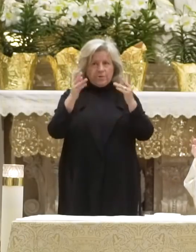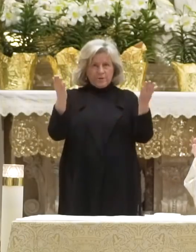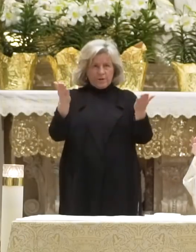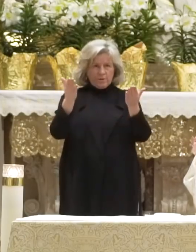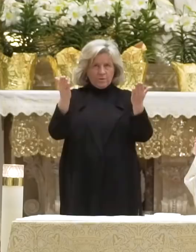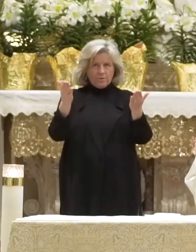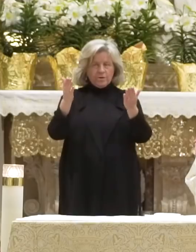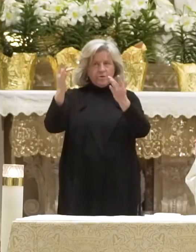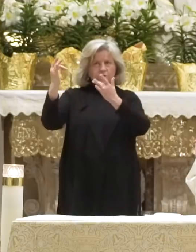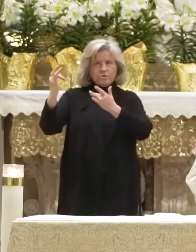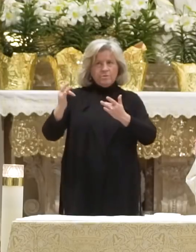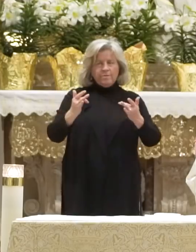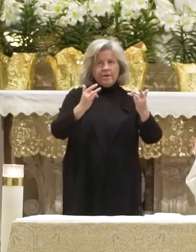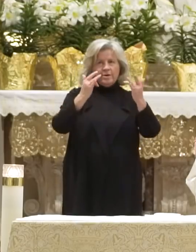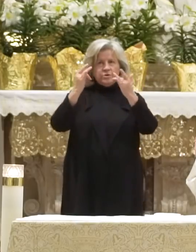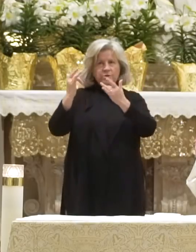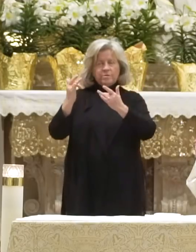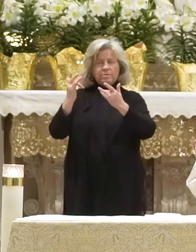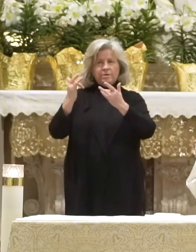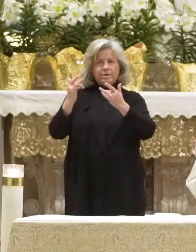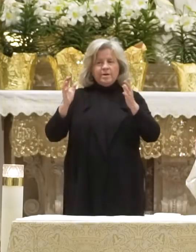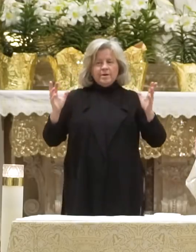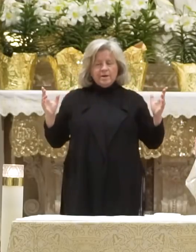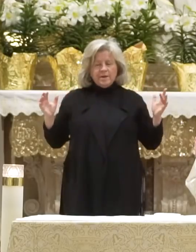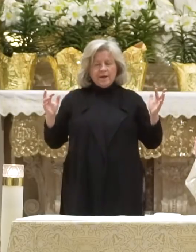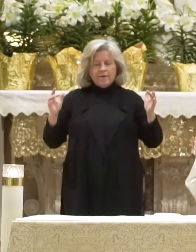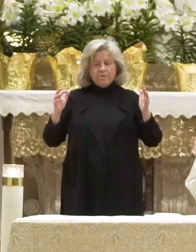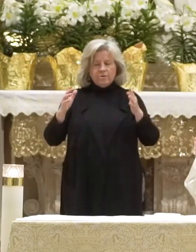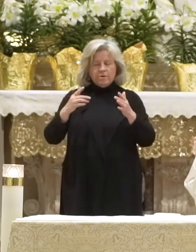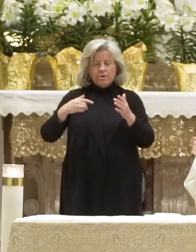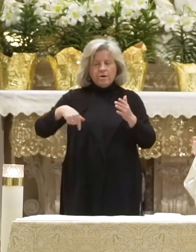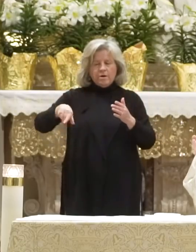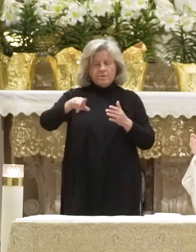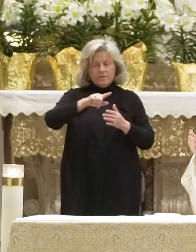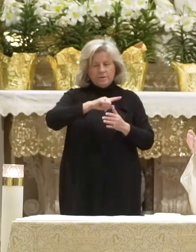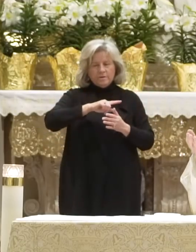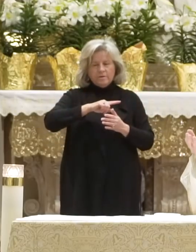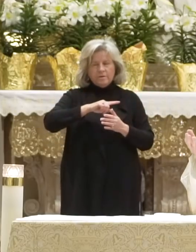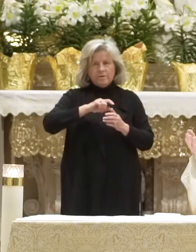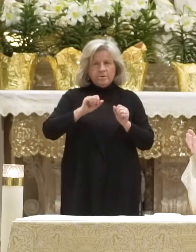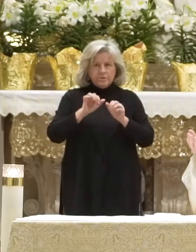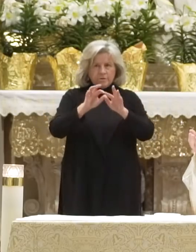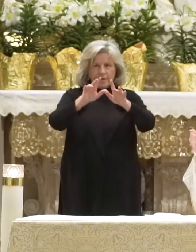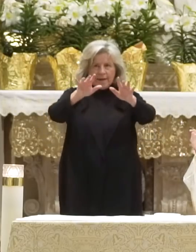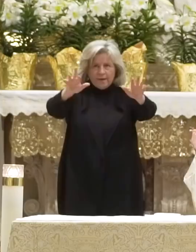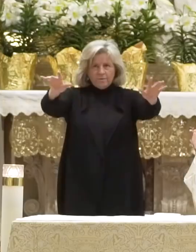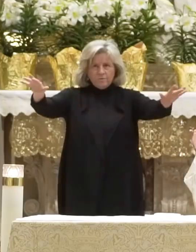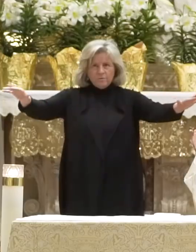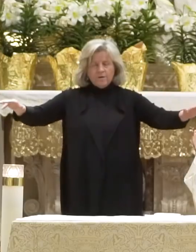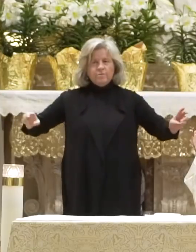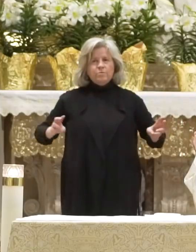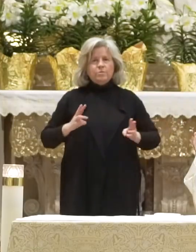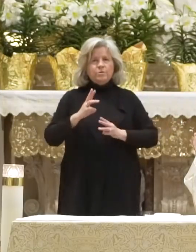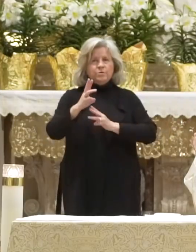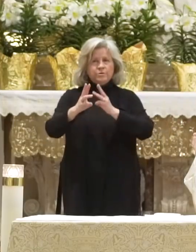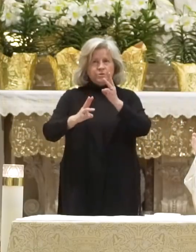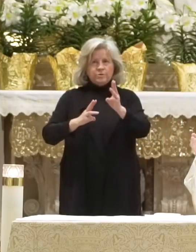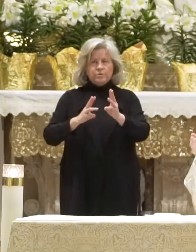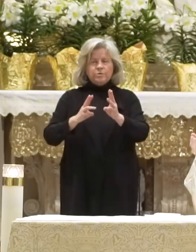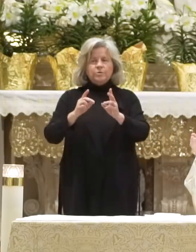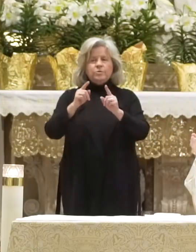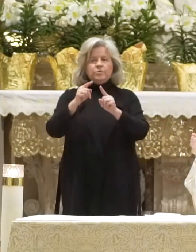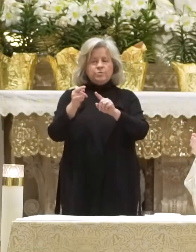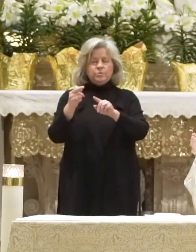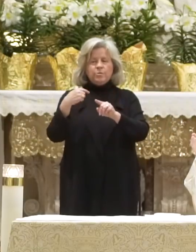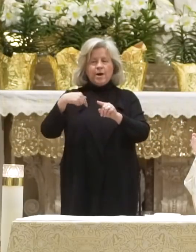your compassion, O merciful Father, gather to yourself all your children scattered throughout the world. To our departed